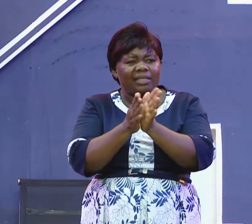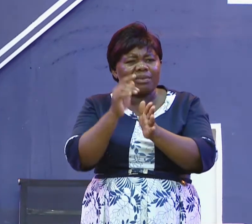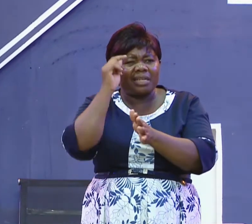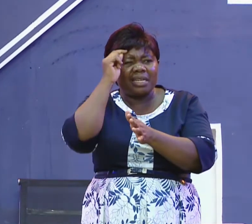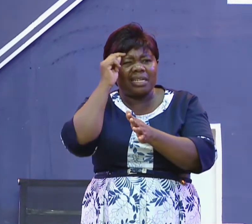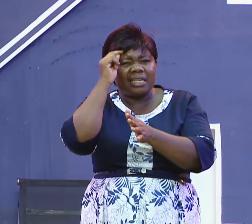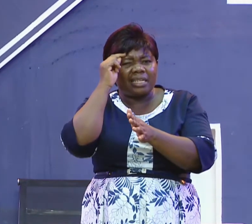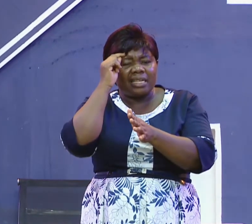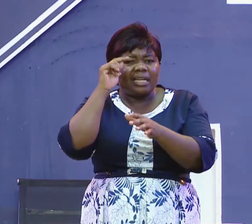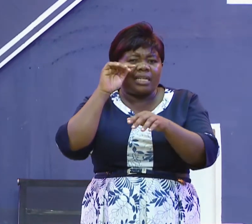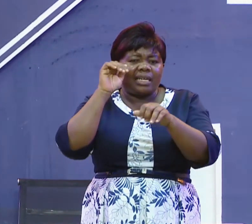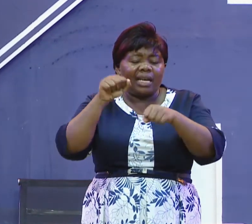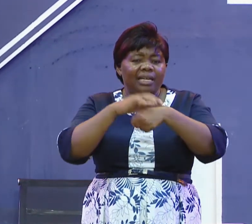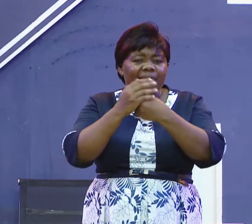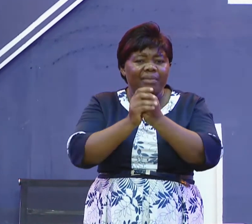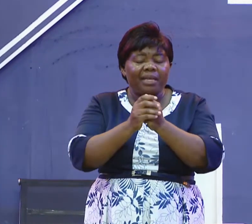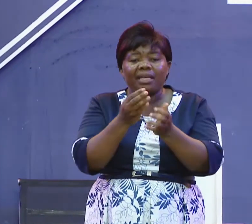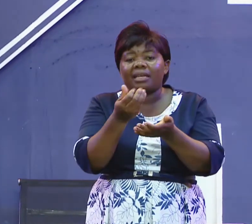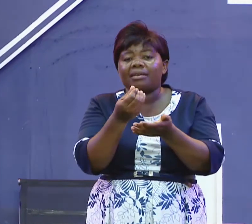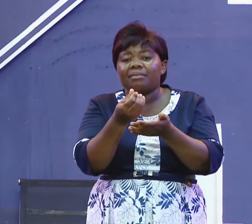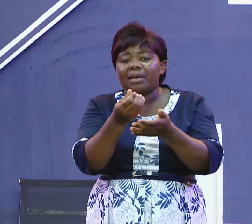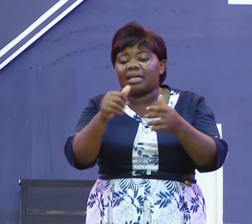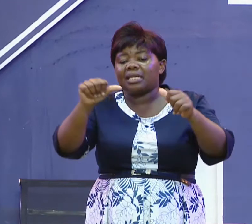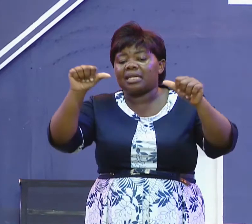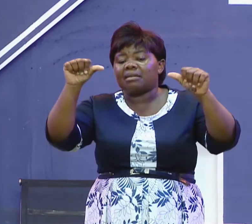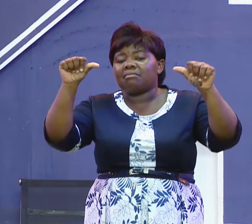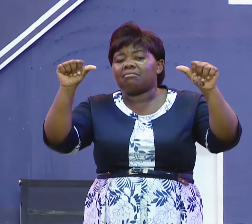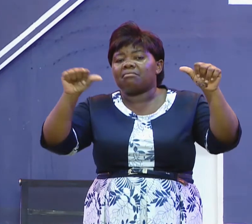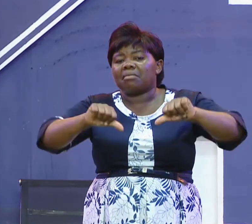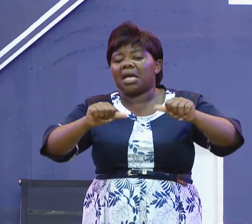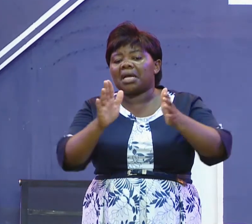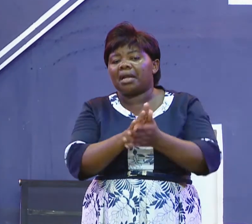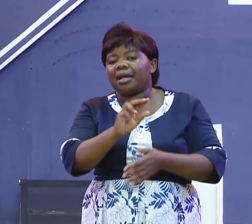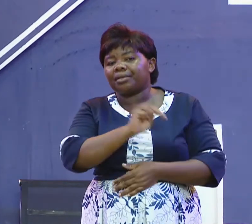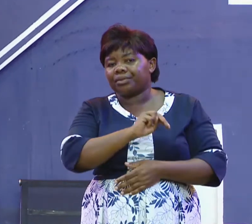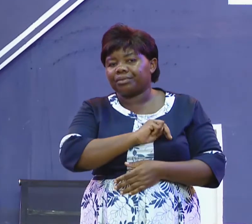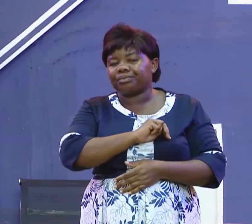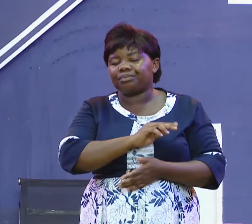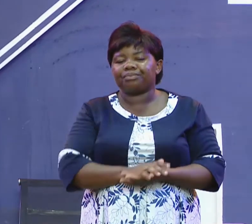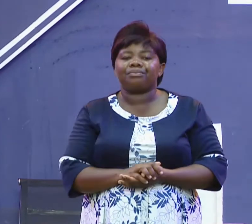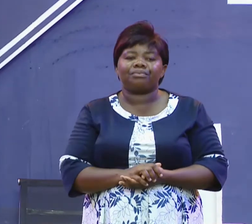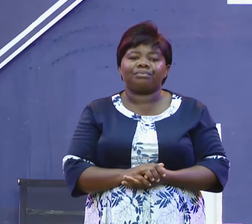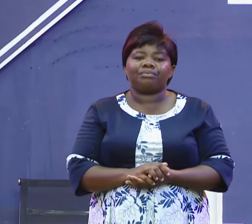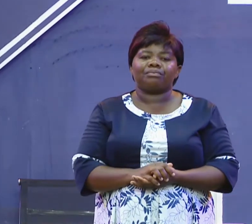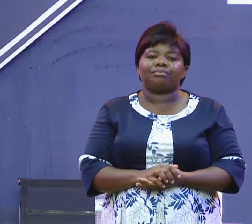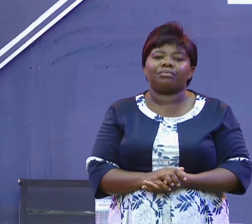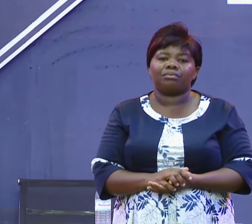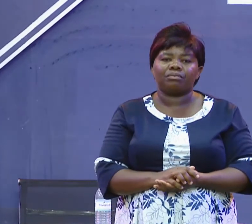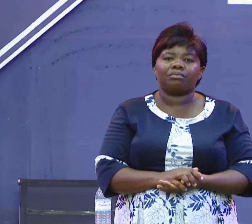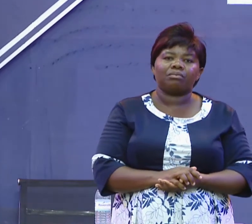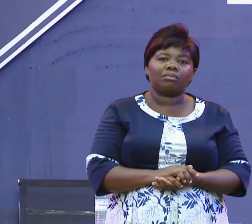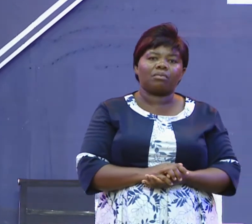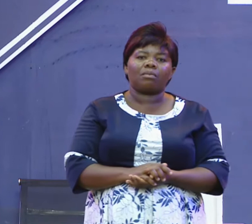eyinzo kuletera sente okubeera ekintu ekibi. But in that scripture, the writer Paul brings out